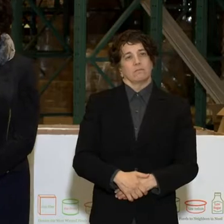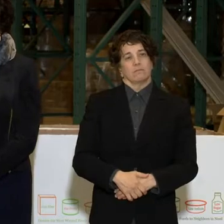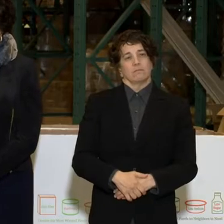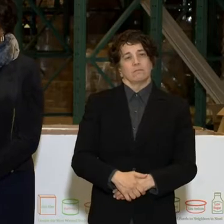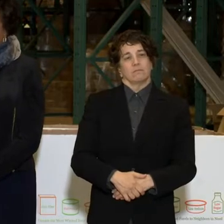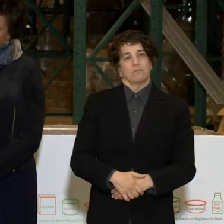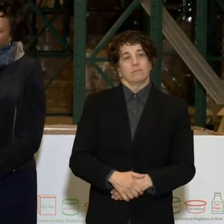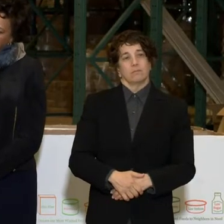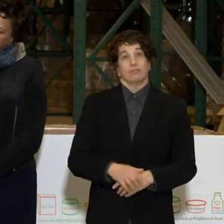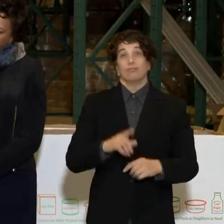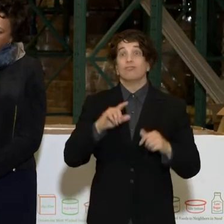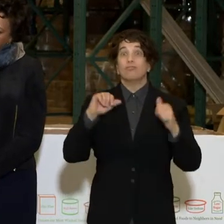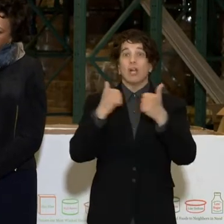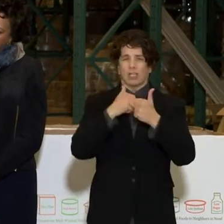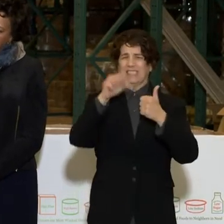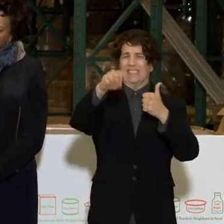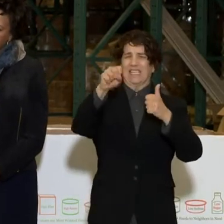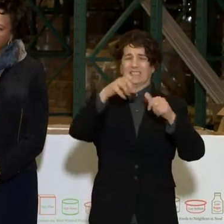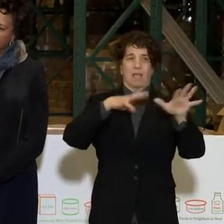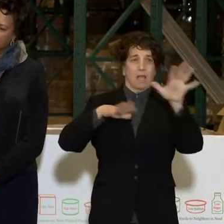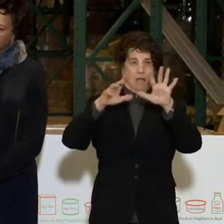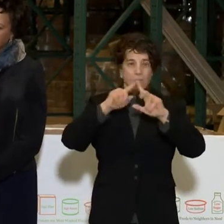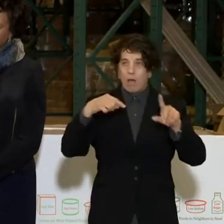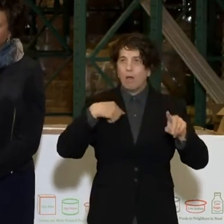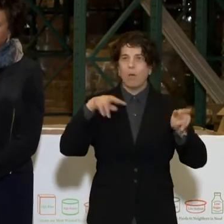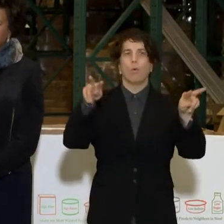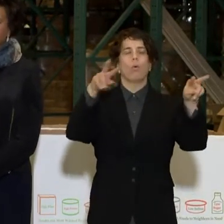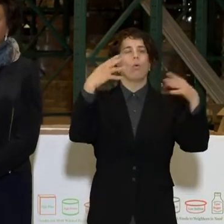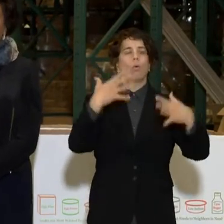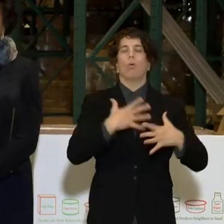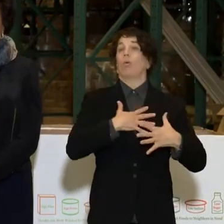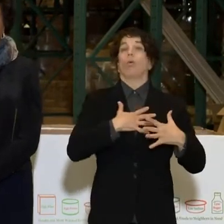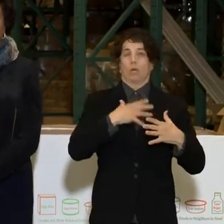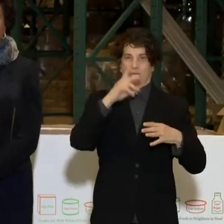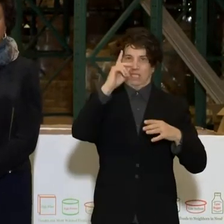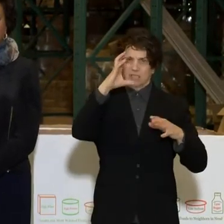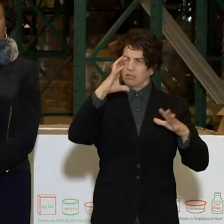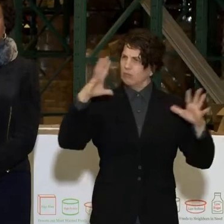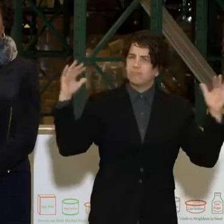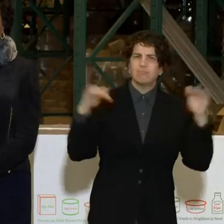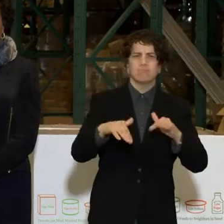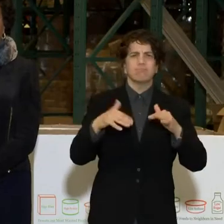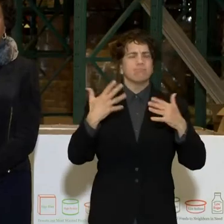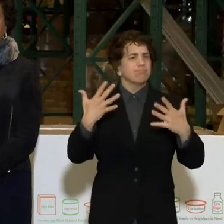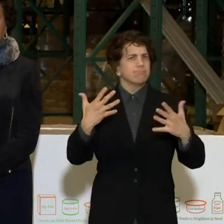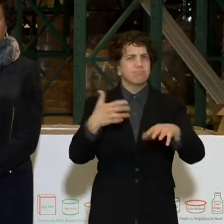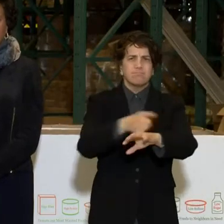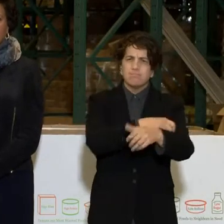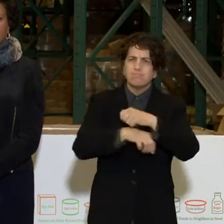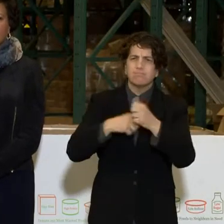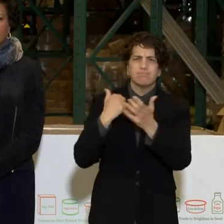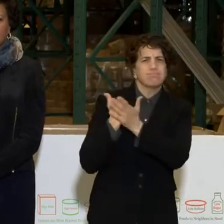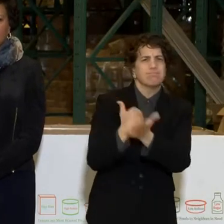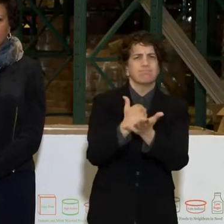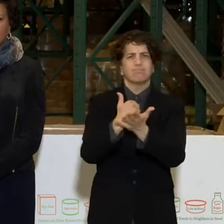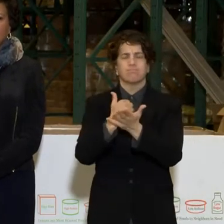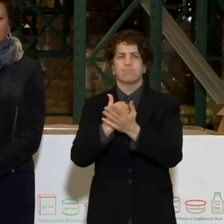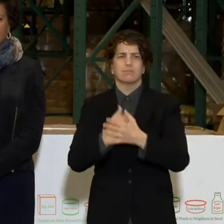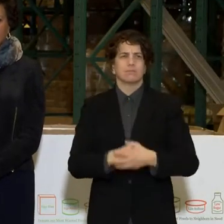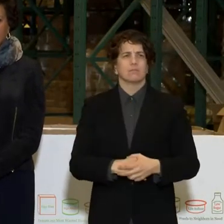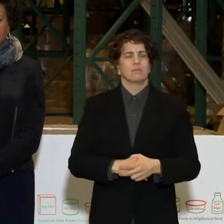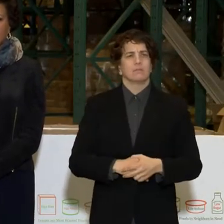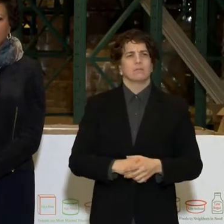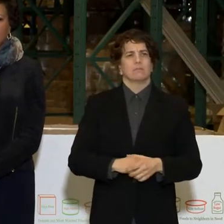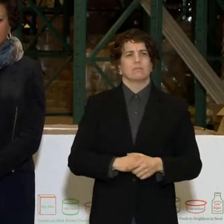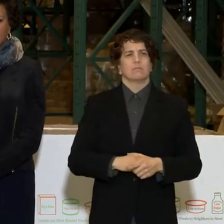to support those in need. We've had an outpouring of interest in volunteers to be able to come bag the produce in order to